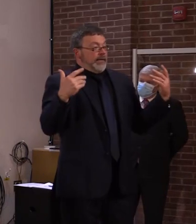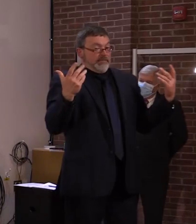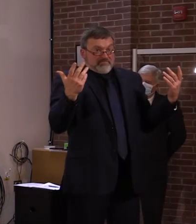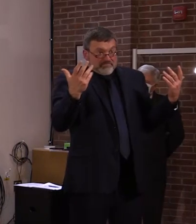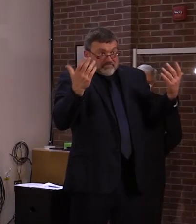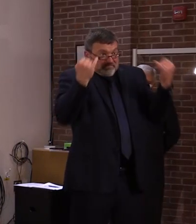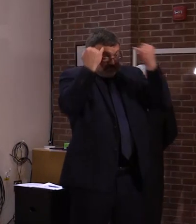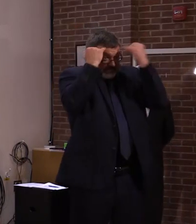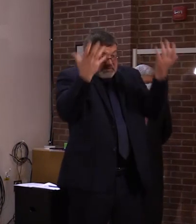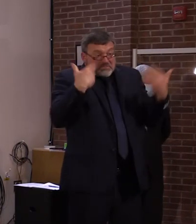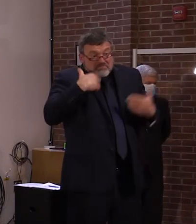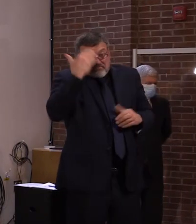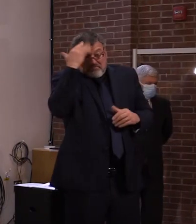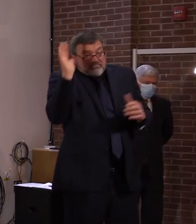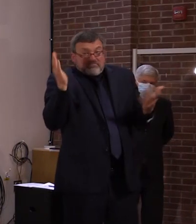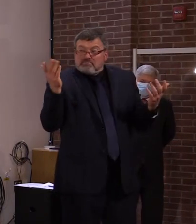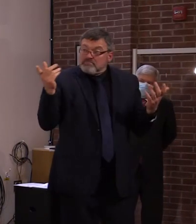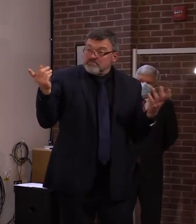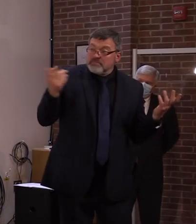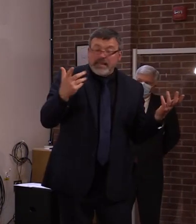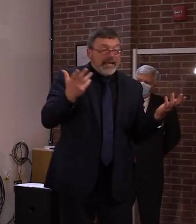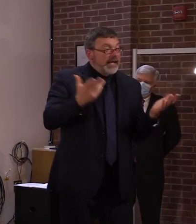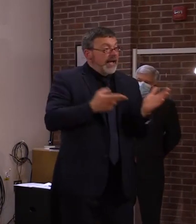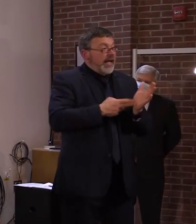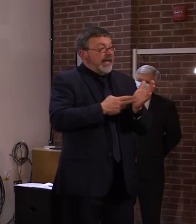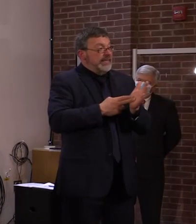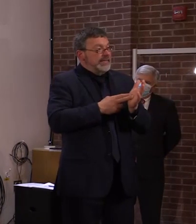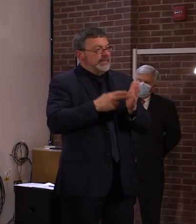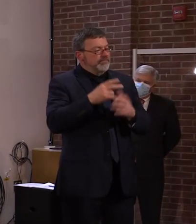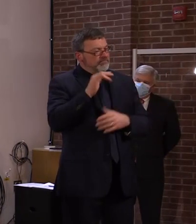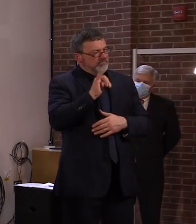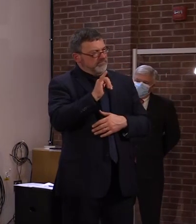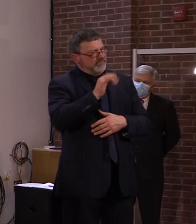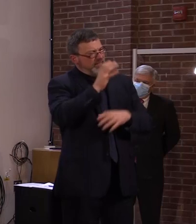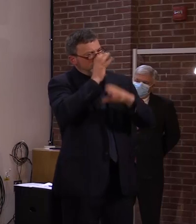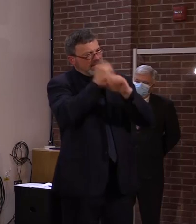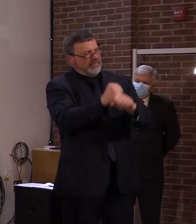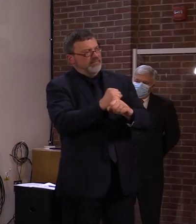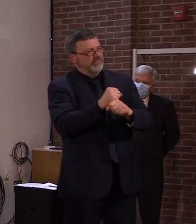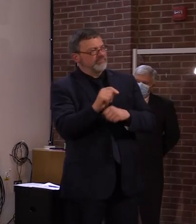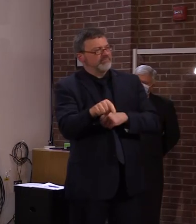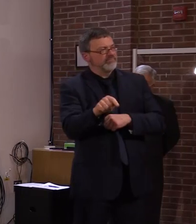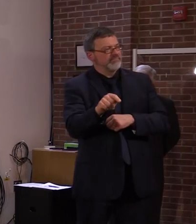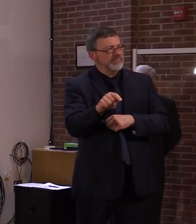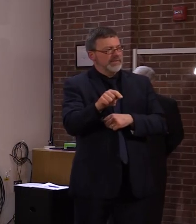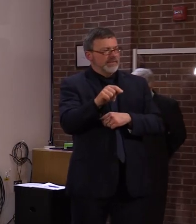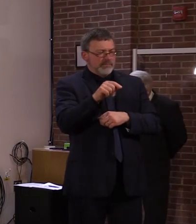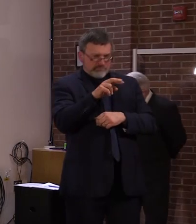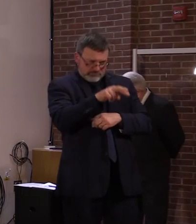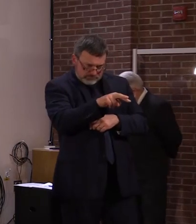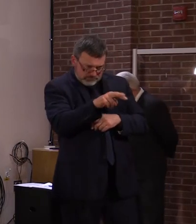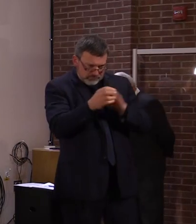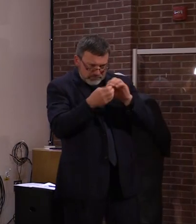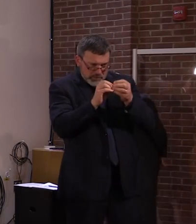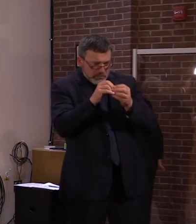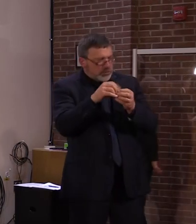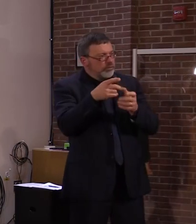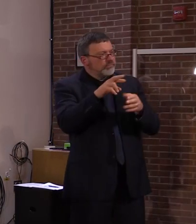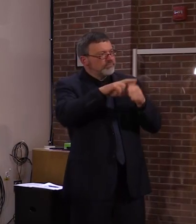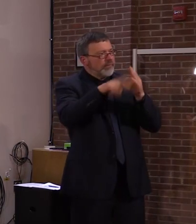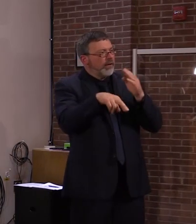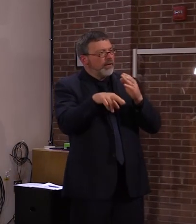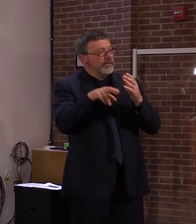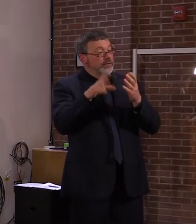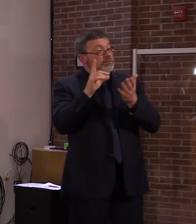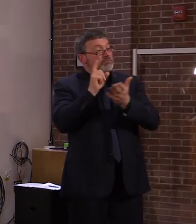know. It's interesting when you look at the data, and I look at it every single day. Last week, as you